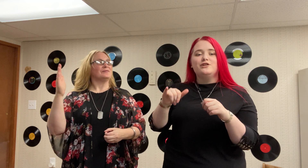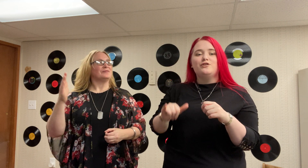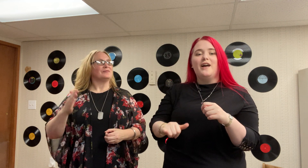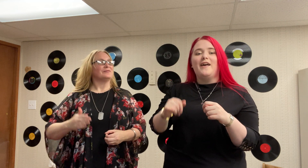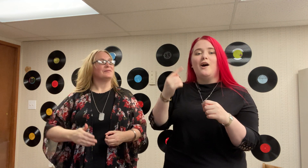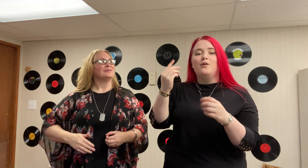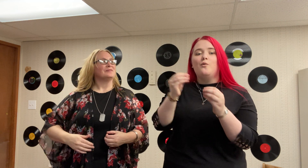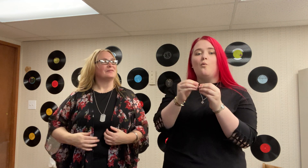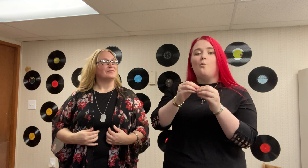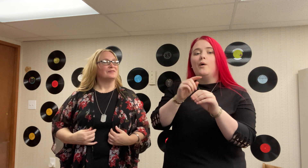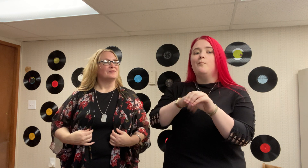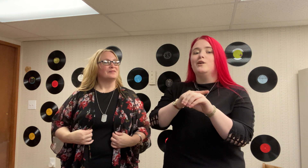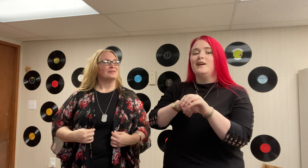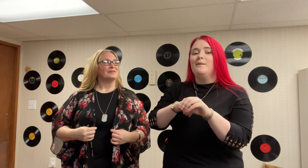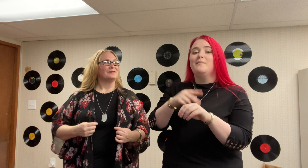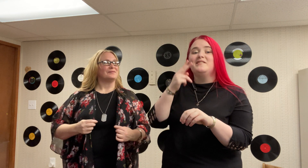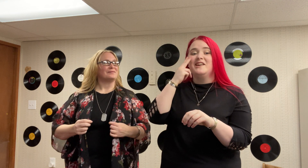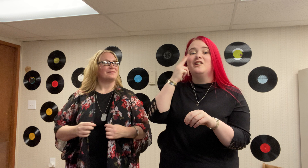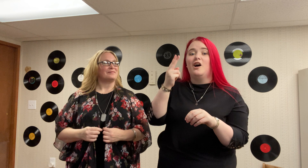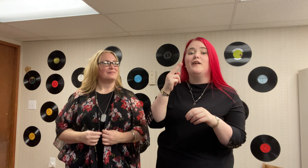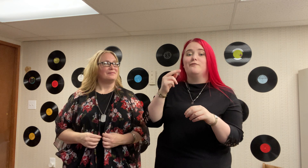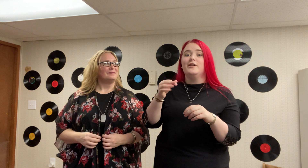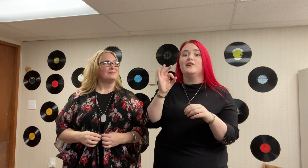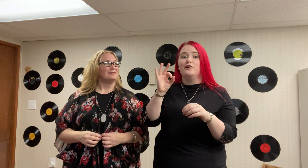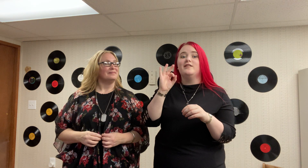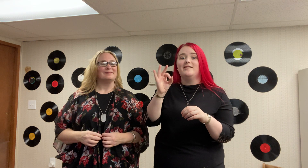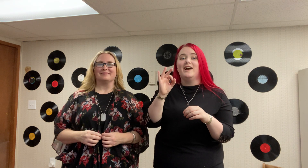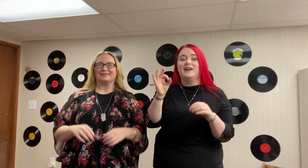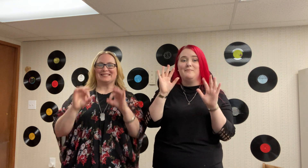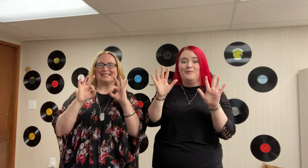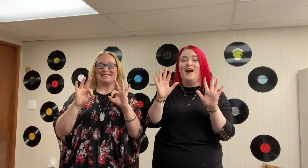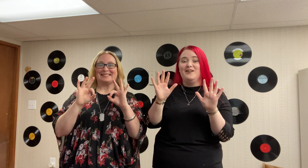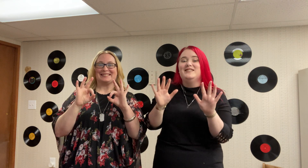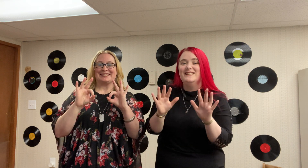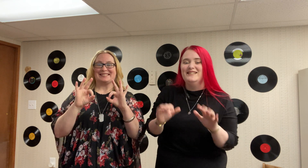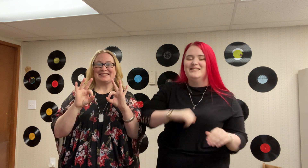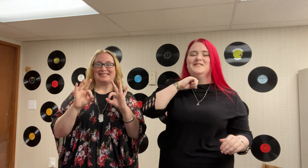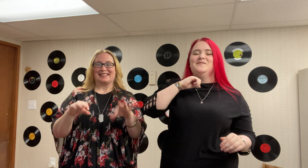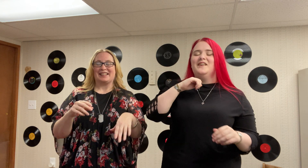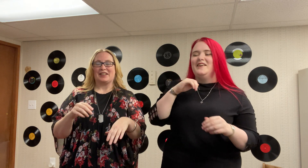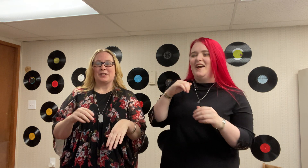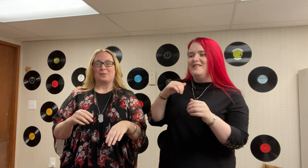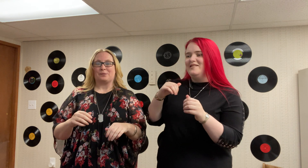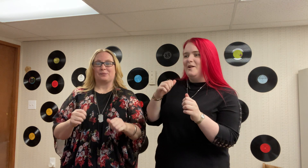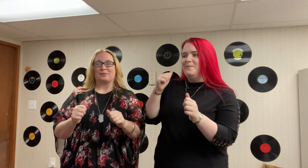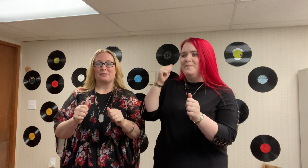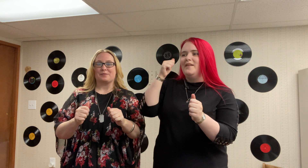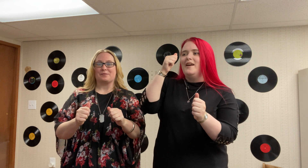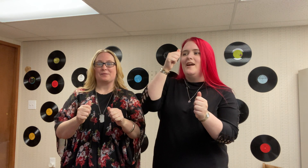try that one more time. I'm seeing a lot of really good signing proud. Okay, so